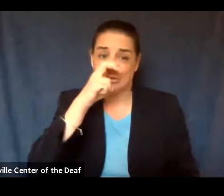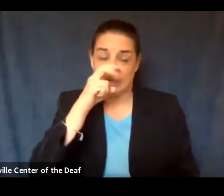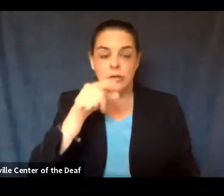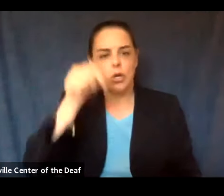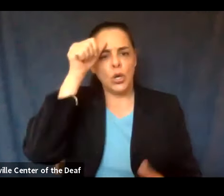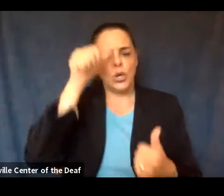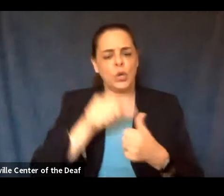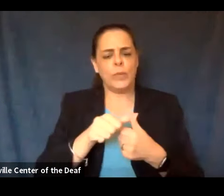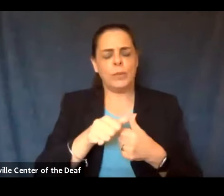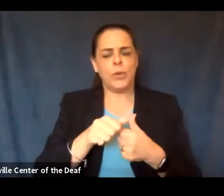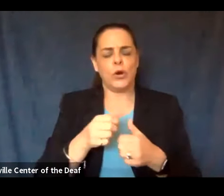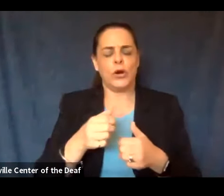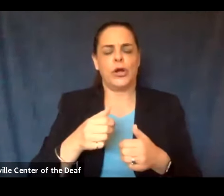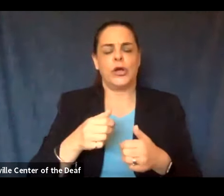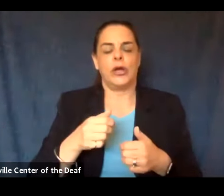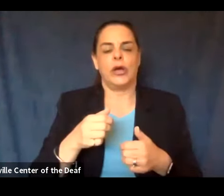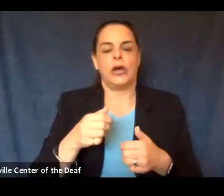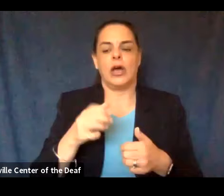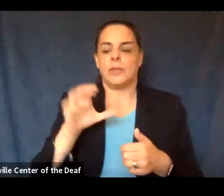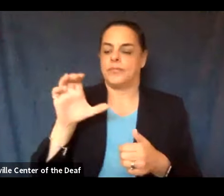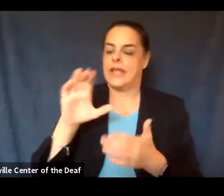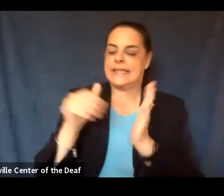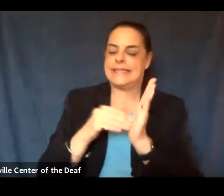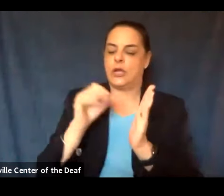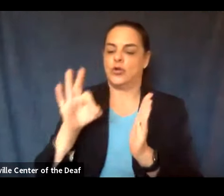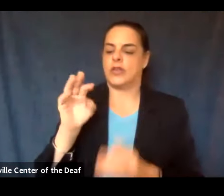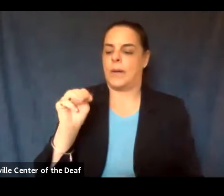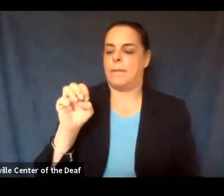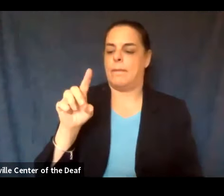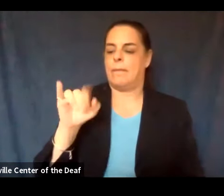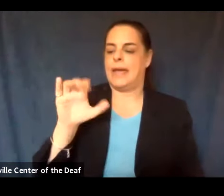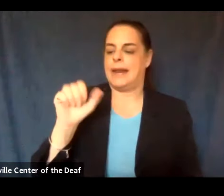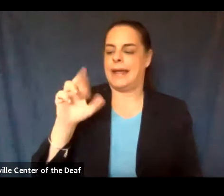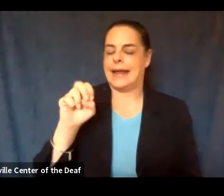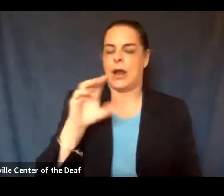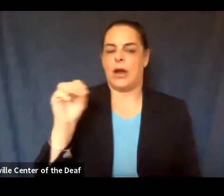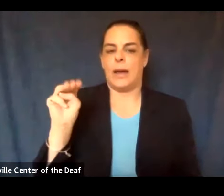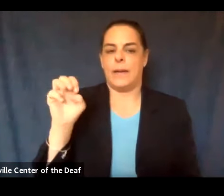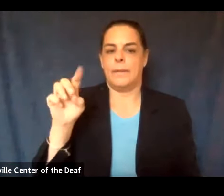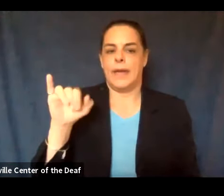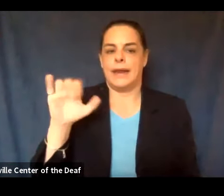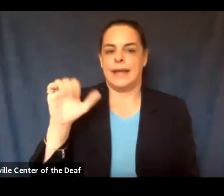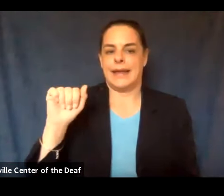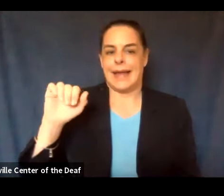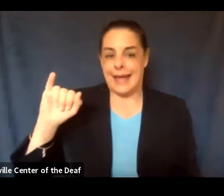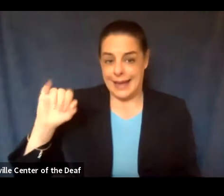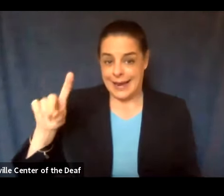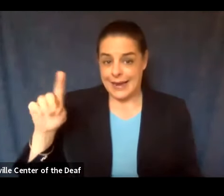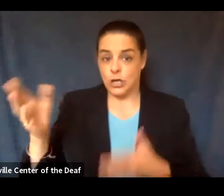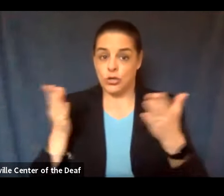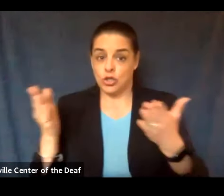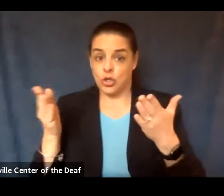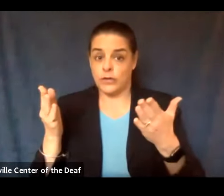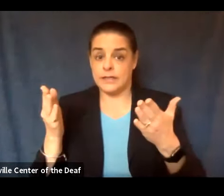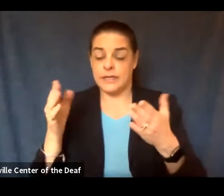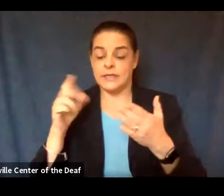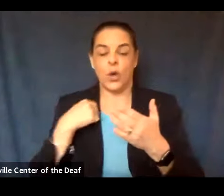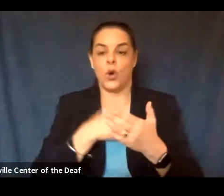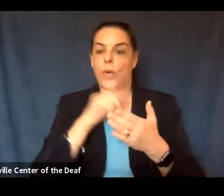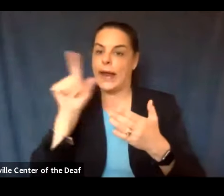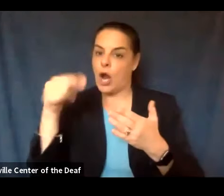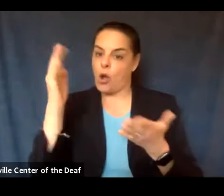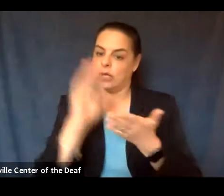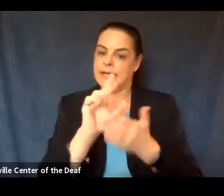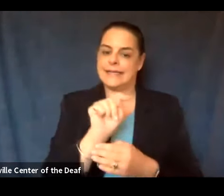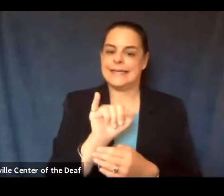a CMS, from a Centers of Medicare and Medicaid Services standpoint, we only ceased the tier 1 services. There's a